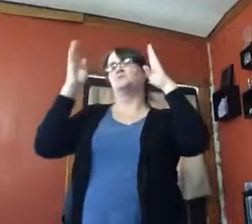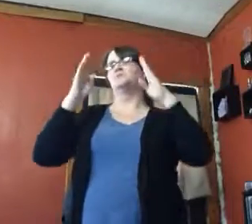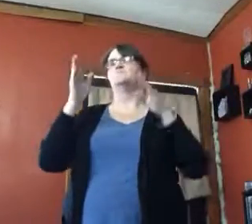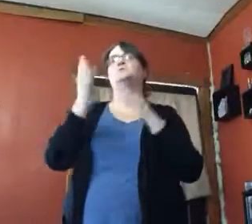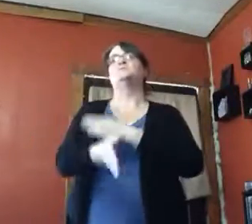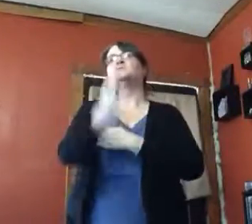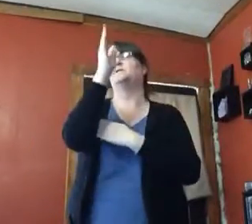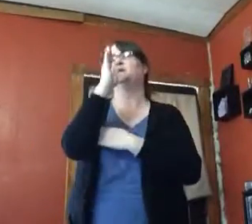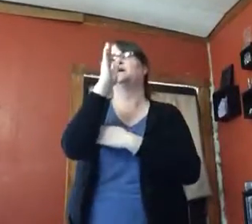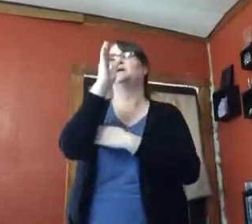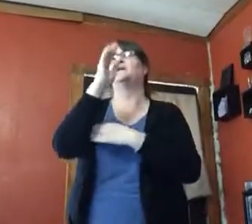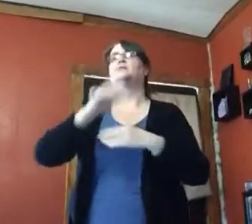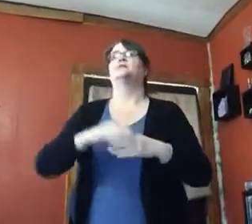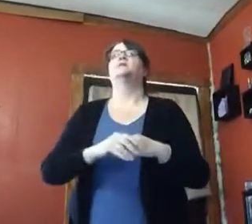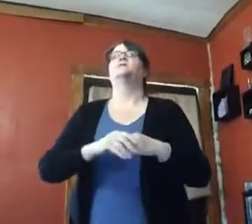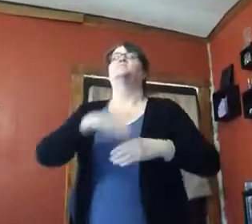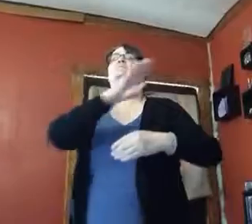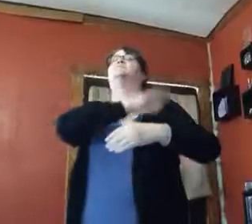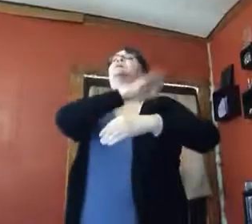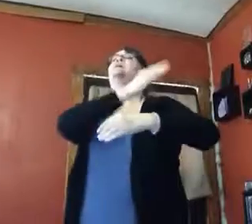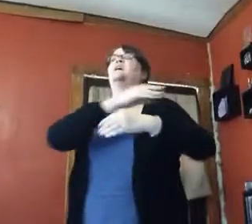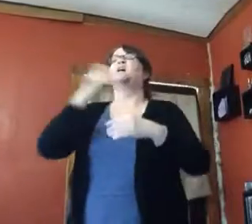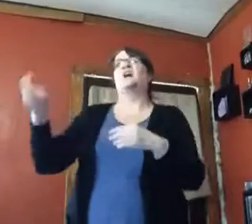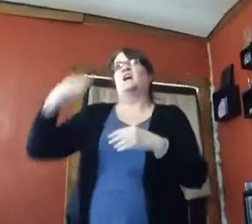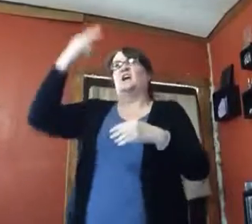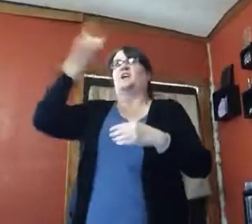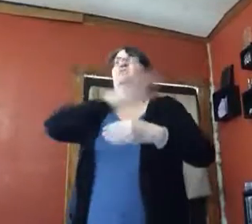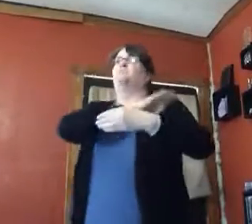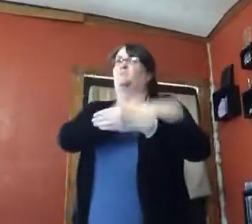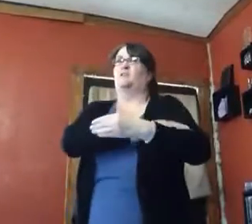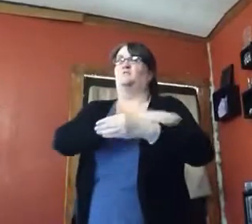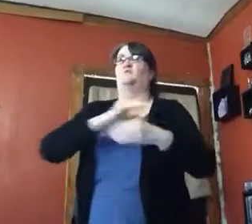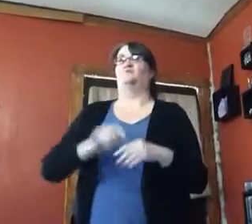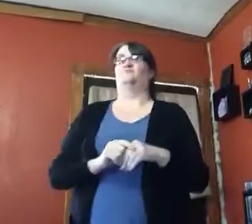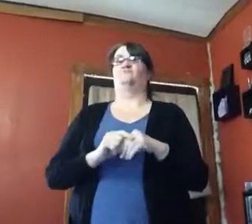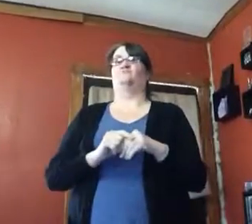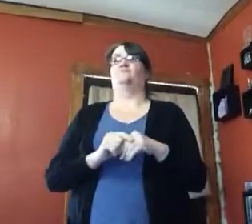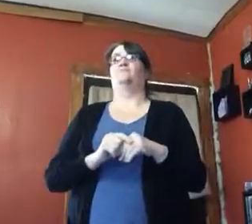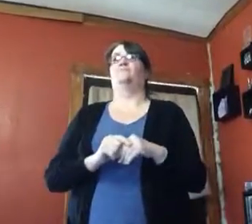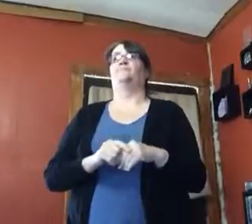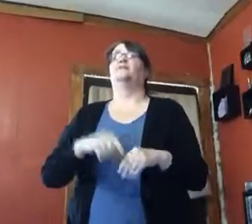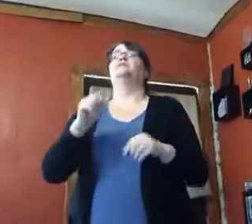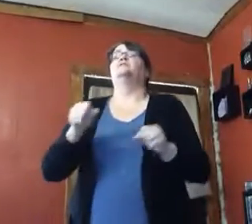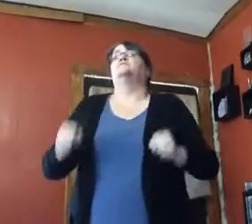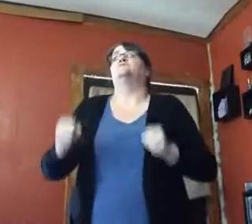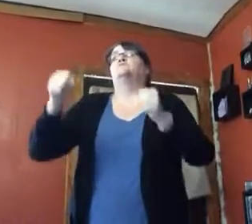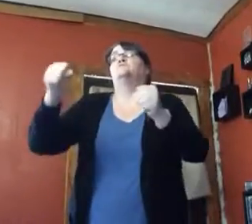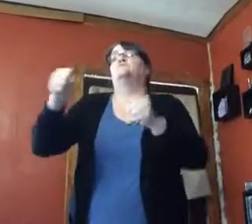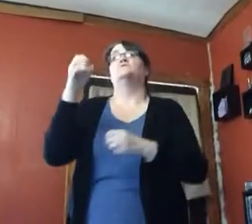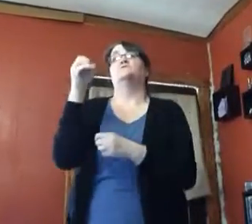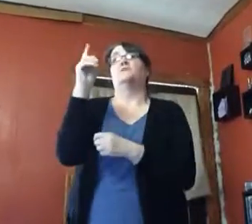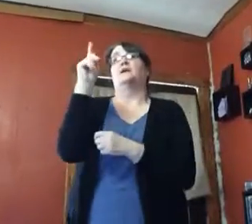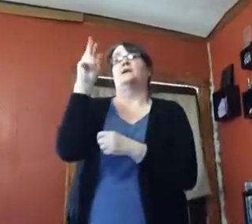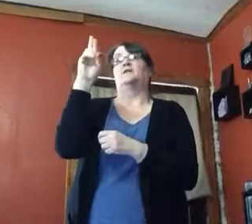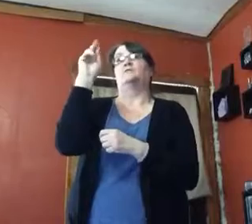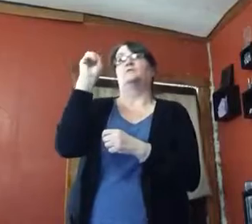was unable to stay sober. After 30 days of working with Wilson, Smith